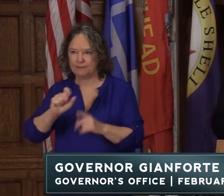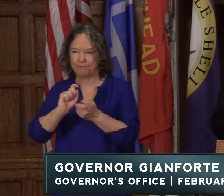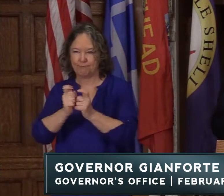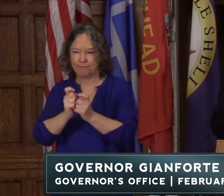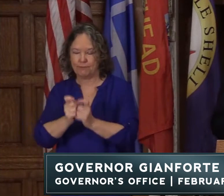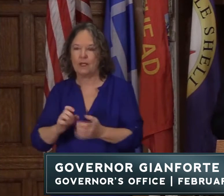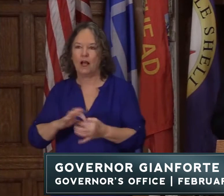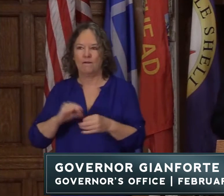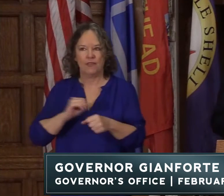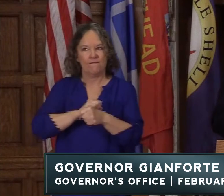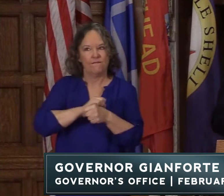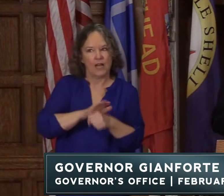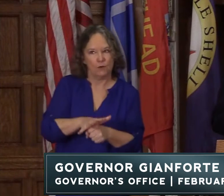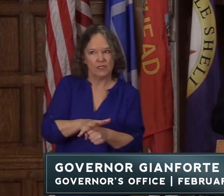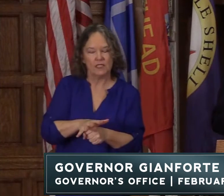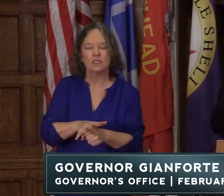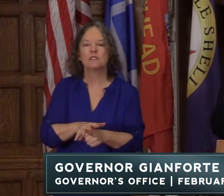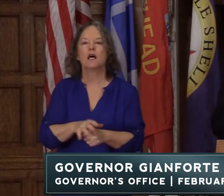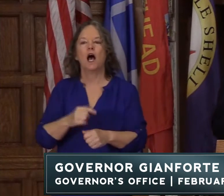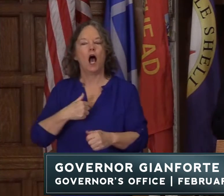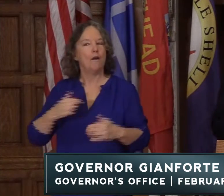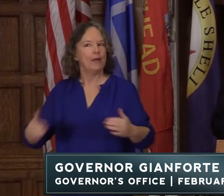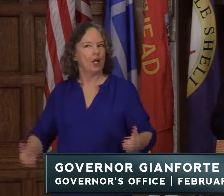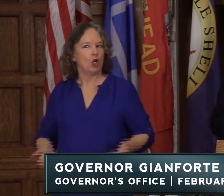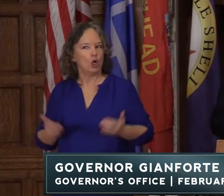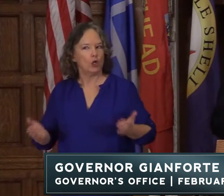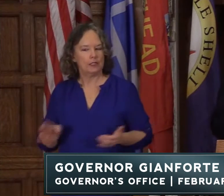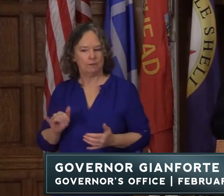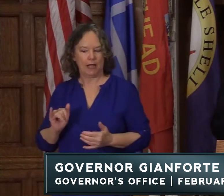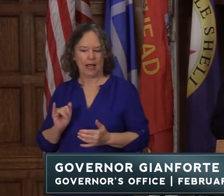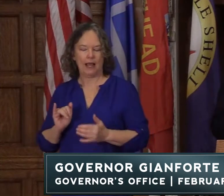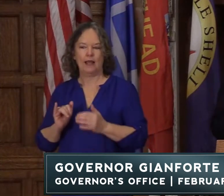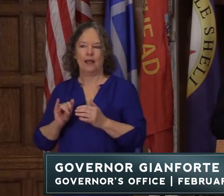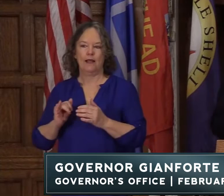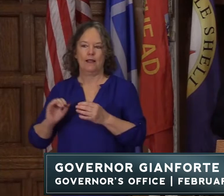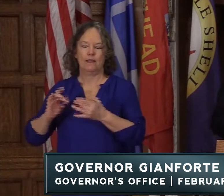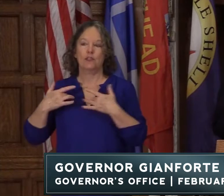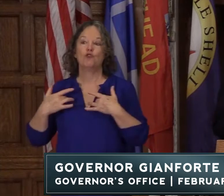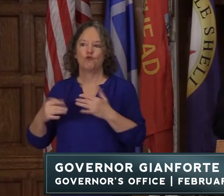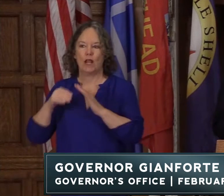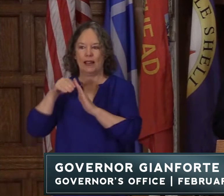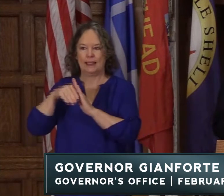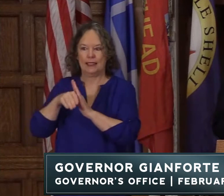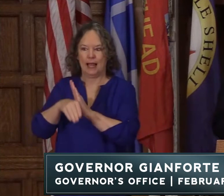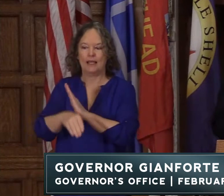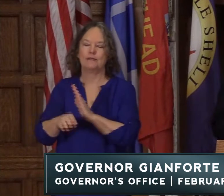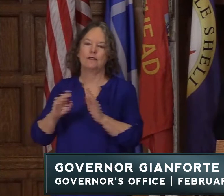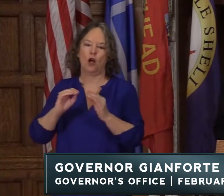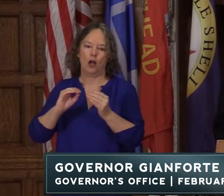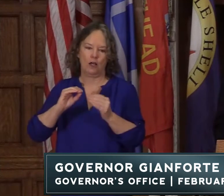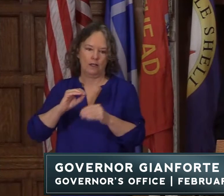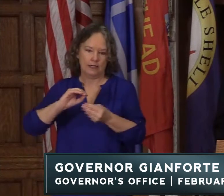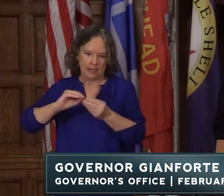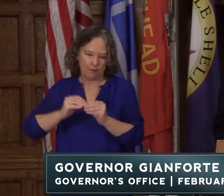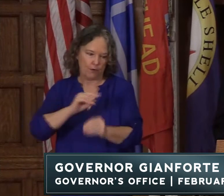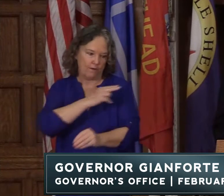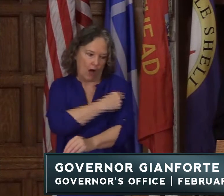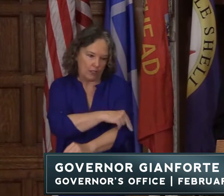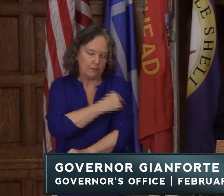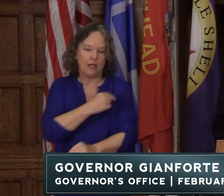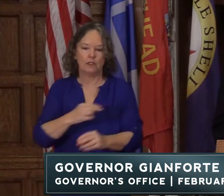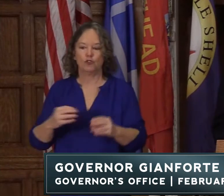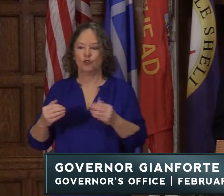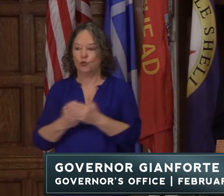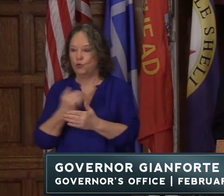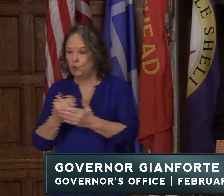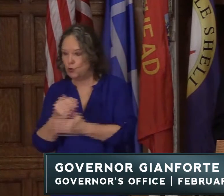I'm encouraged by the trend lines, both on hospitalizations and new infections. But again, we're going to make the